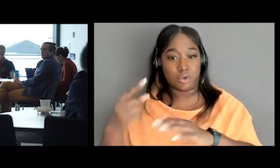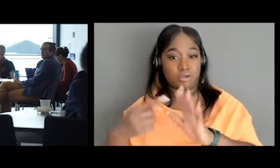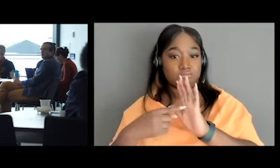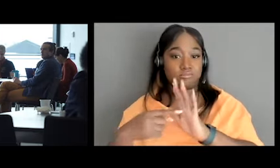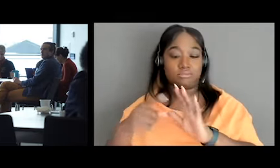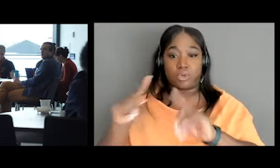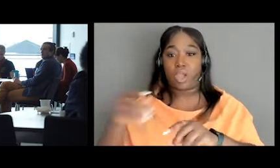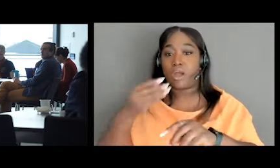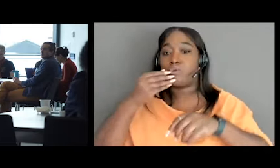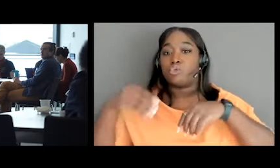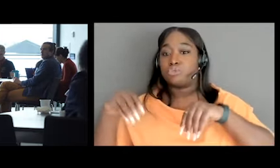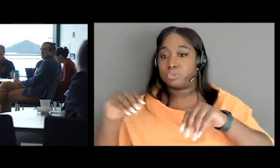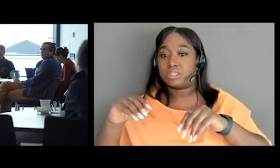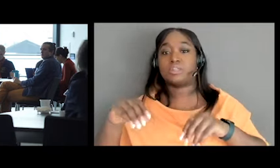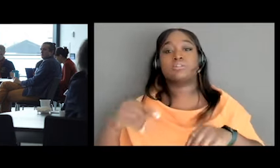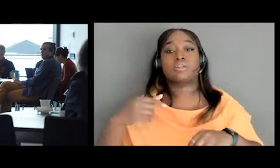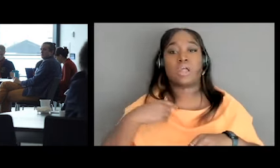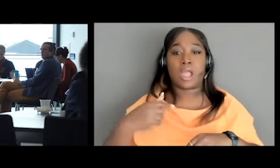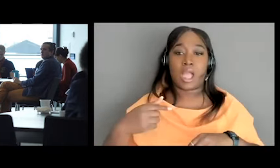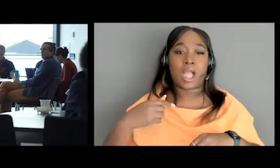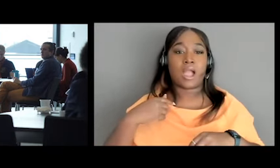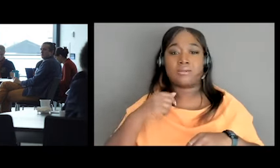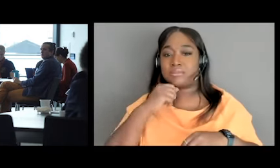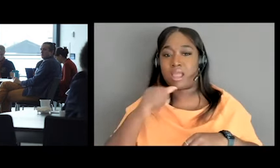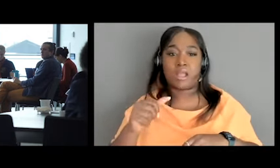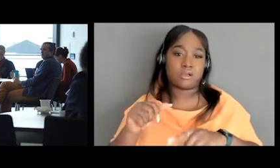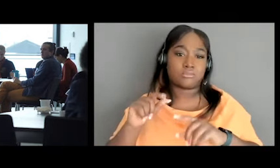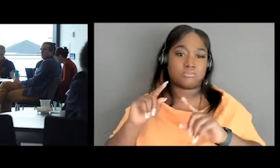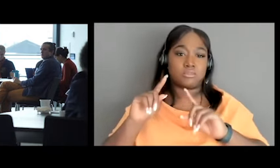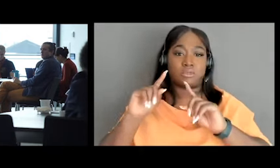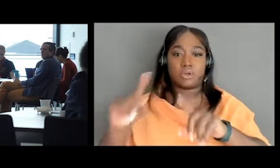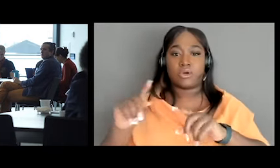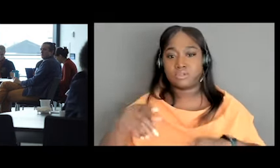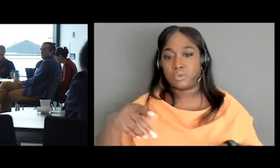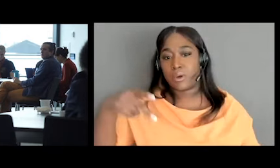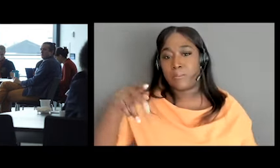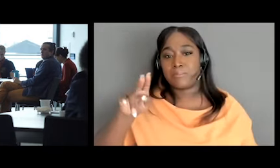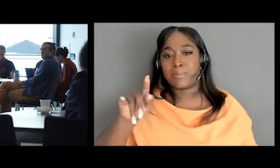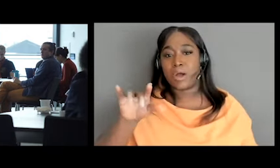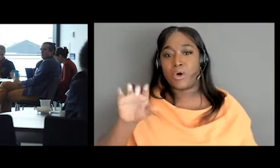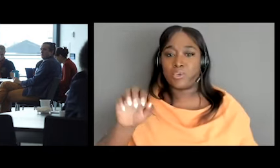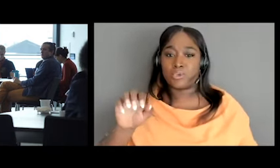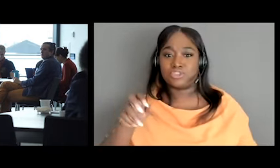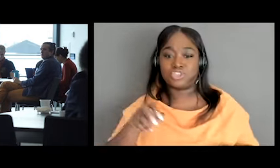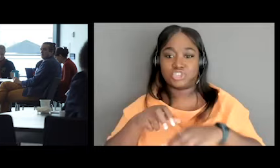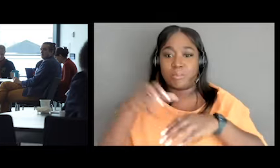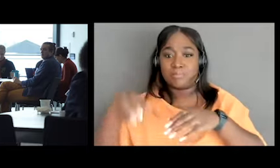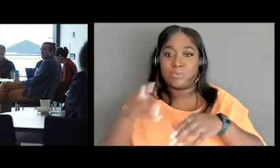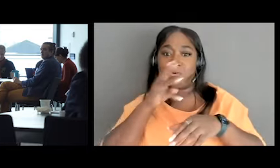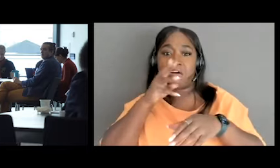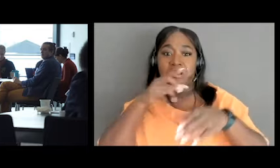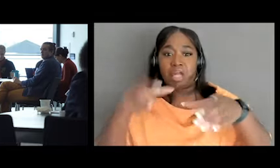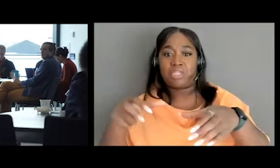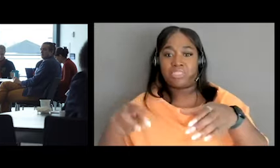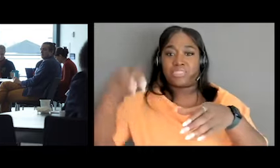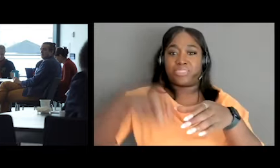jump my errands on a bus because it totally sucks to do that. I